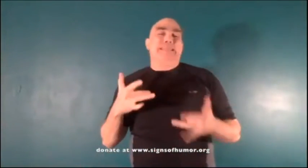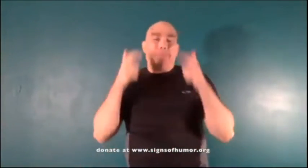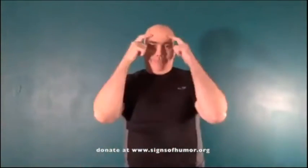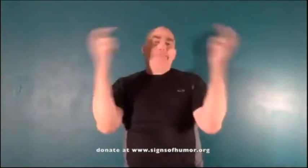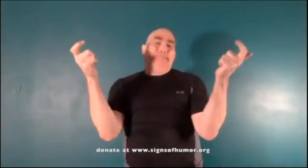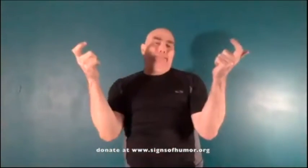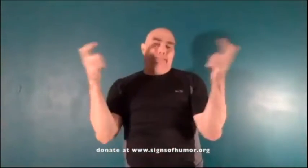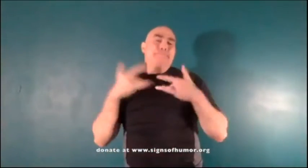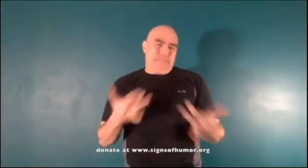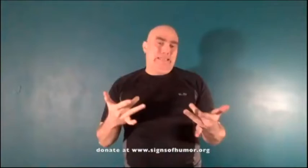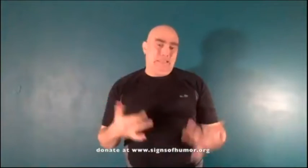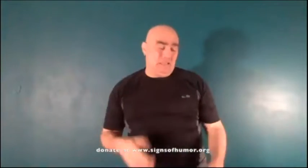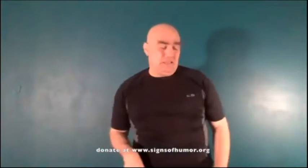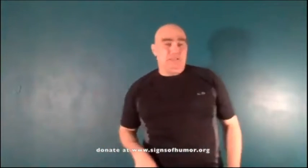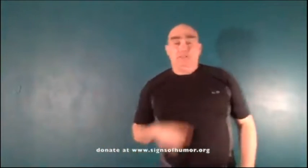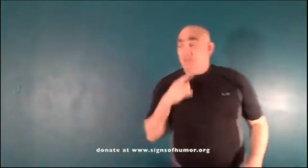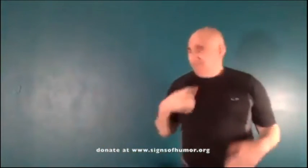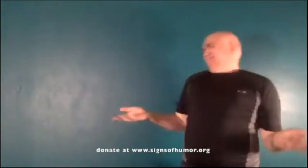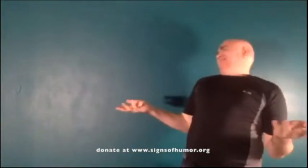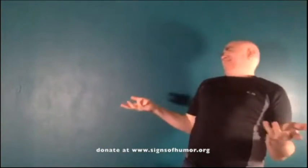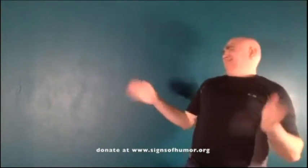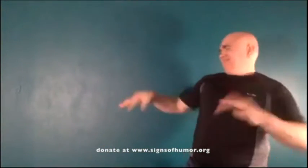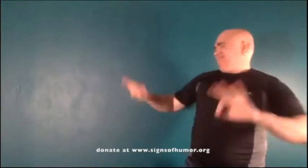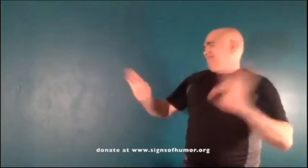direction. But of course, the new cat's like, whatever.